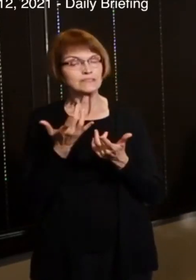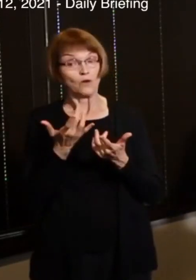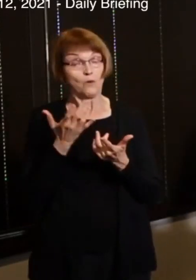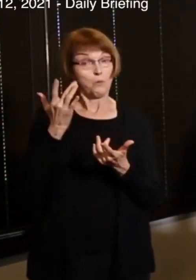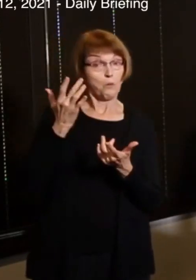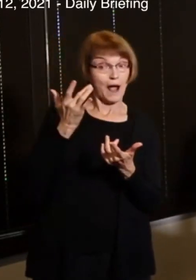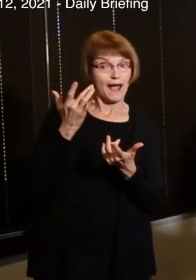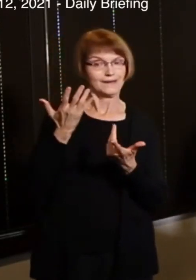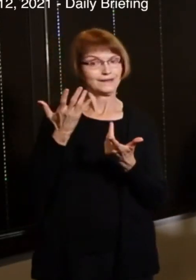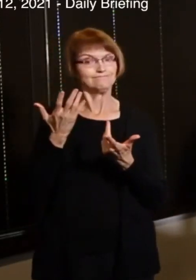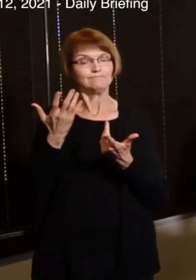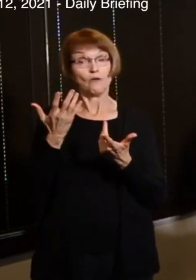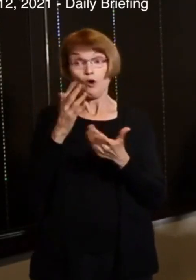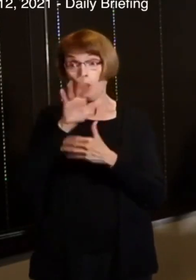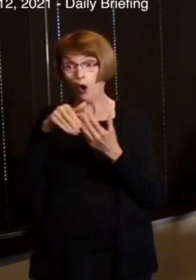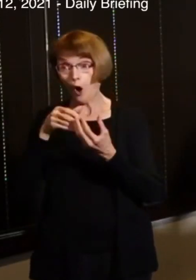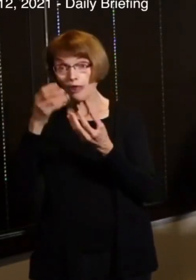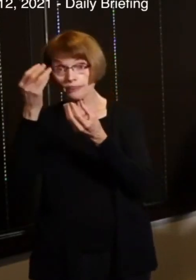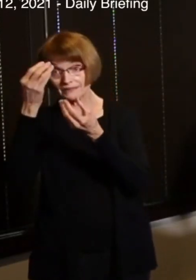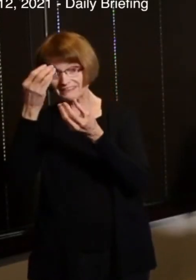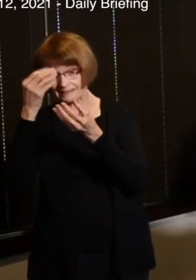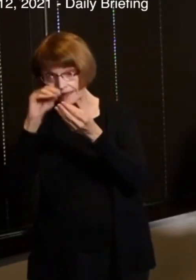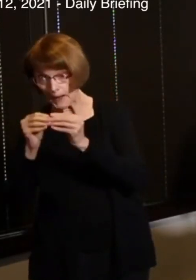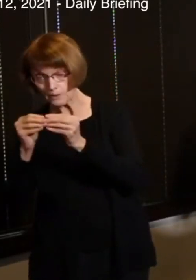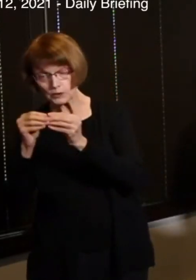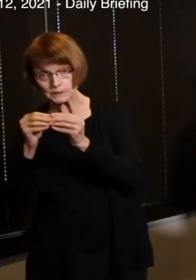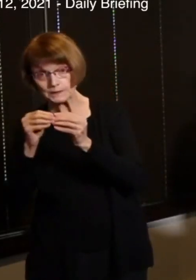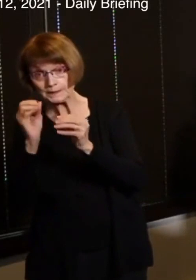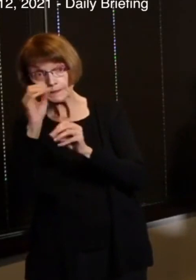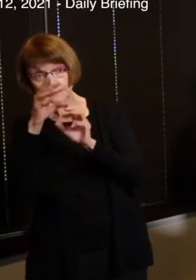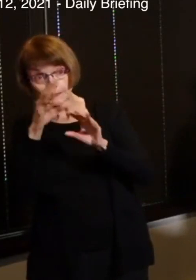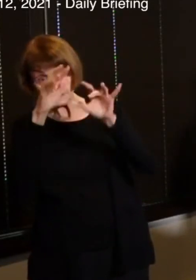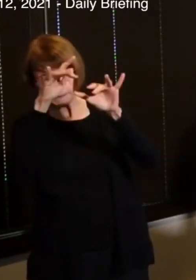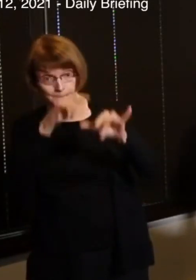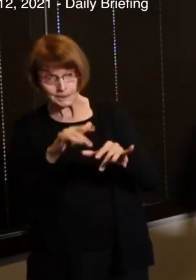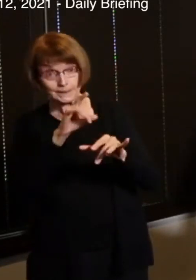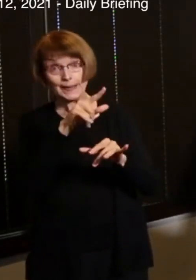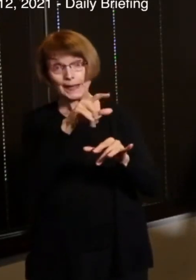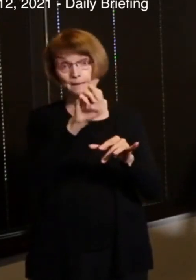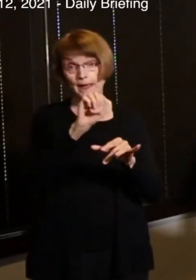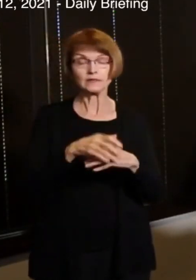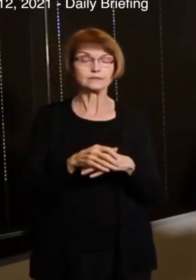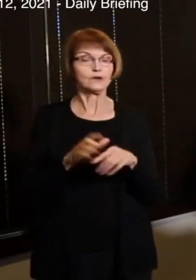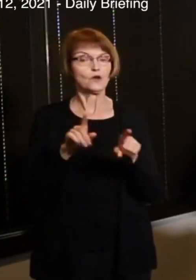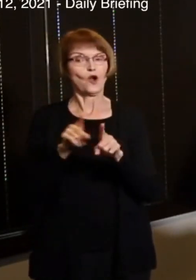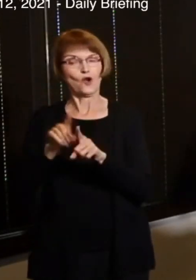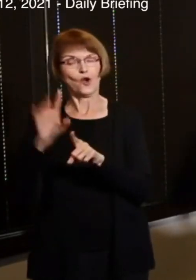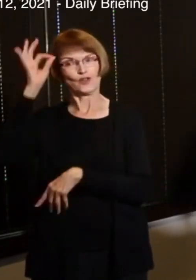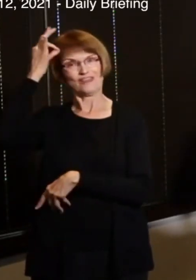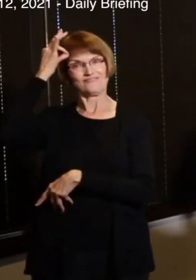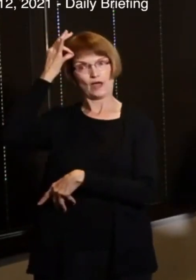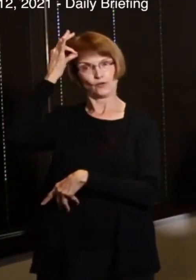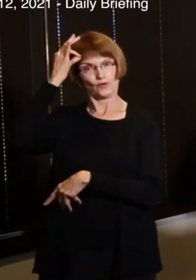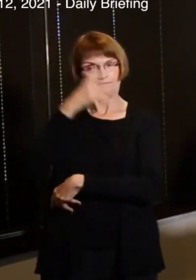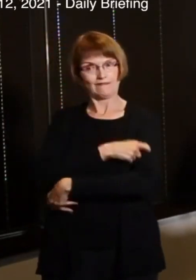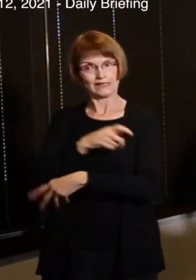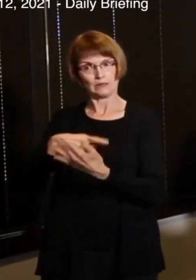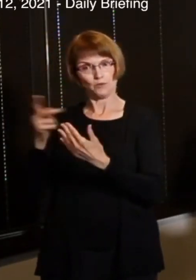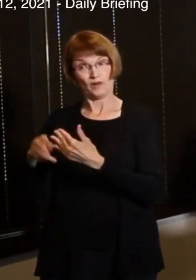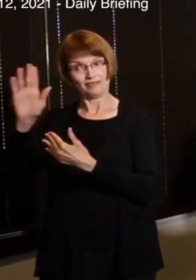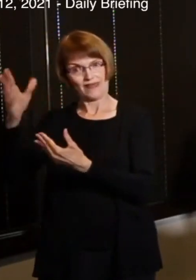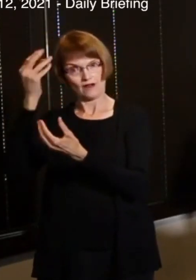getting data into the database and some of the data from the federal vaccine programs not getting into this database.